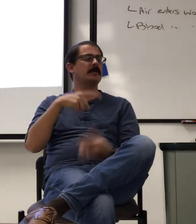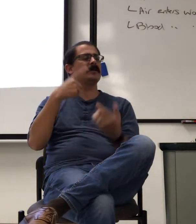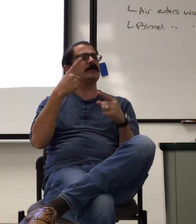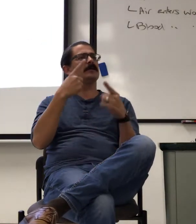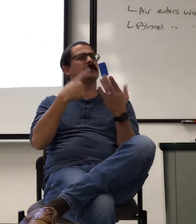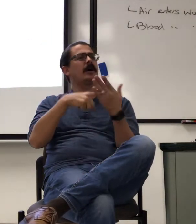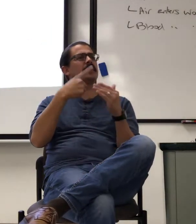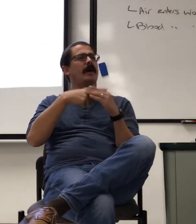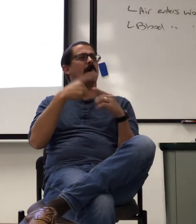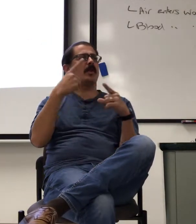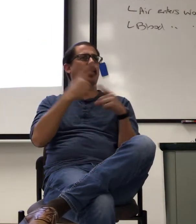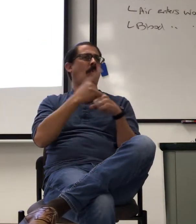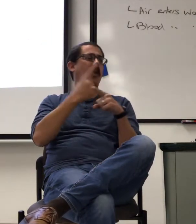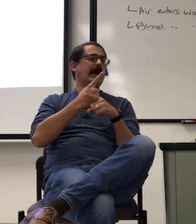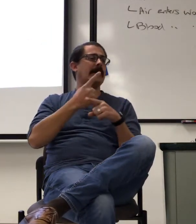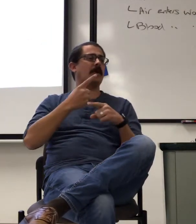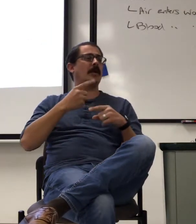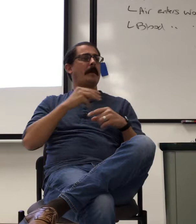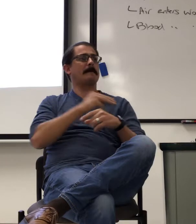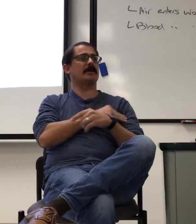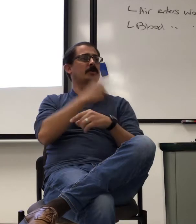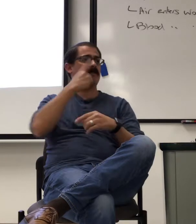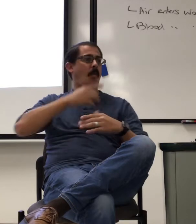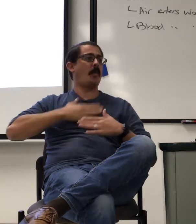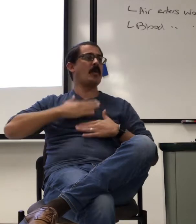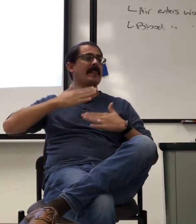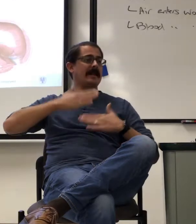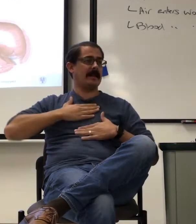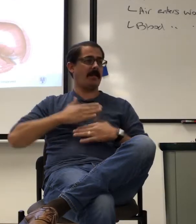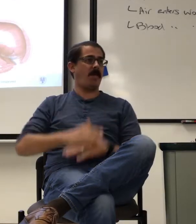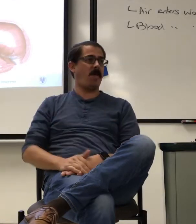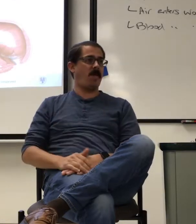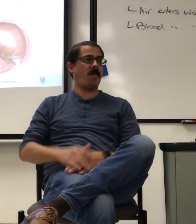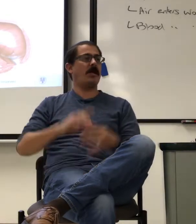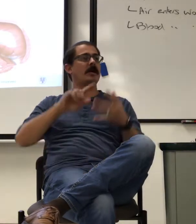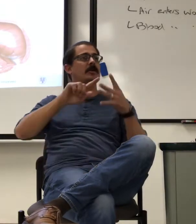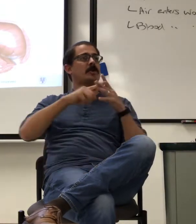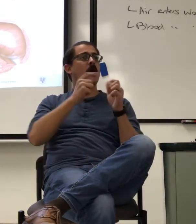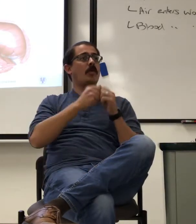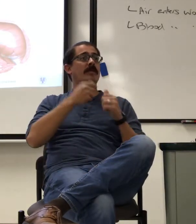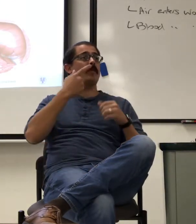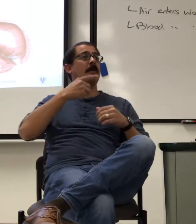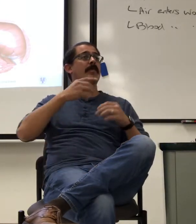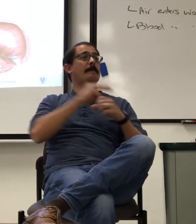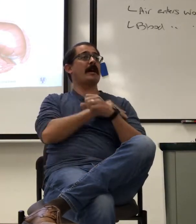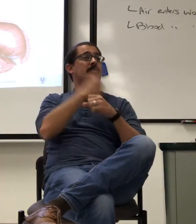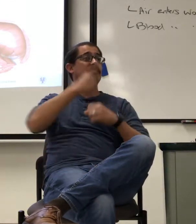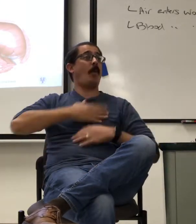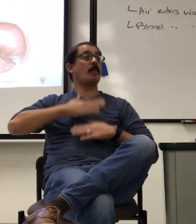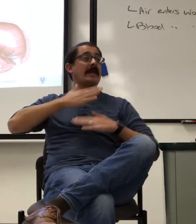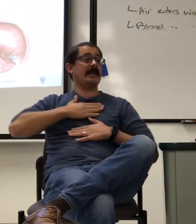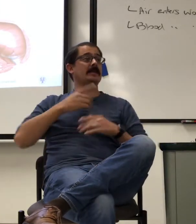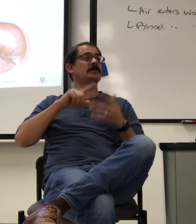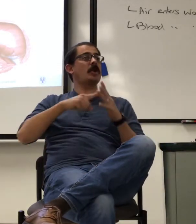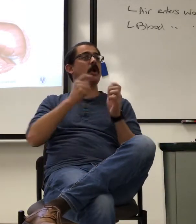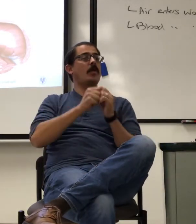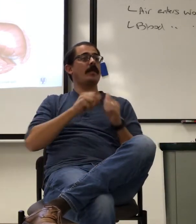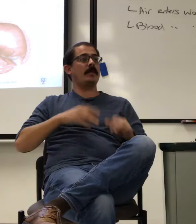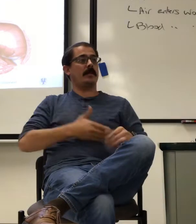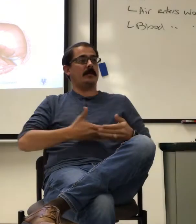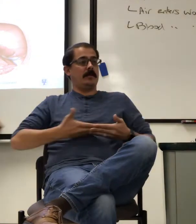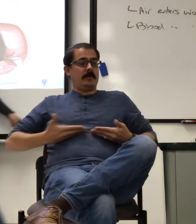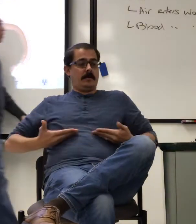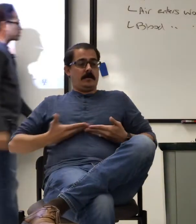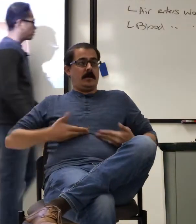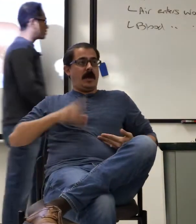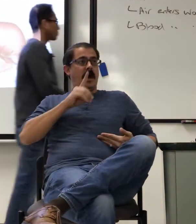regular muscles of breathing, okay? And I want to start with the diaphragm. The diaphragm is